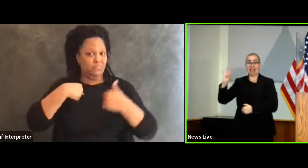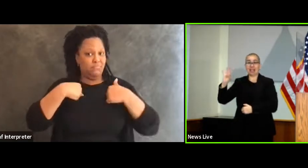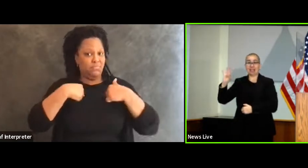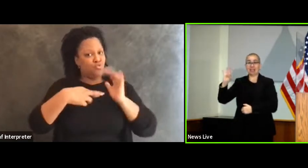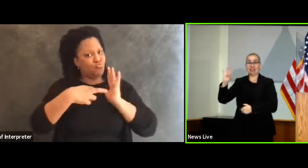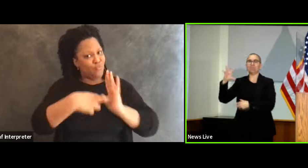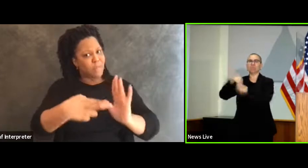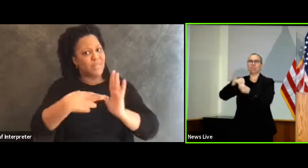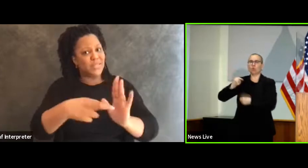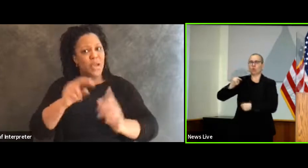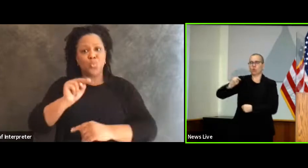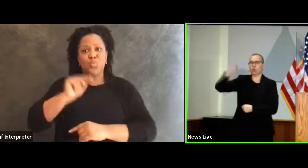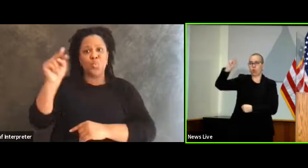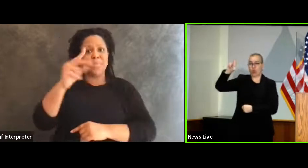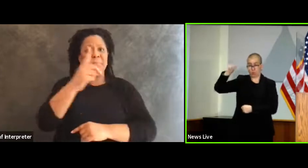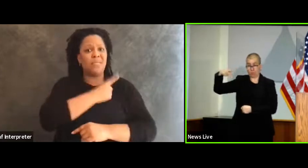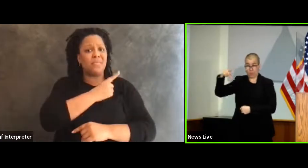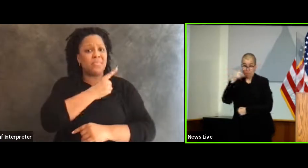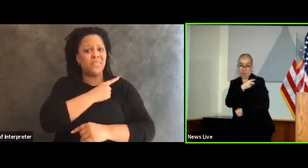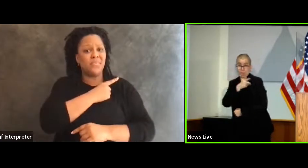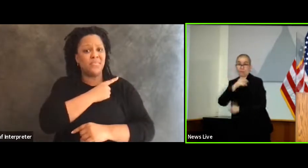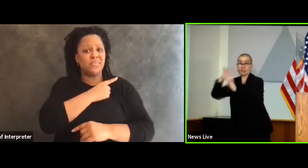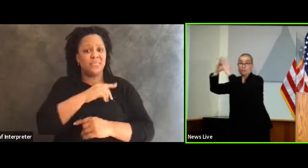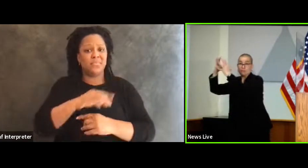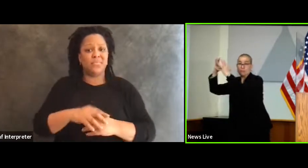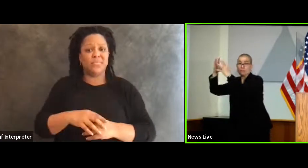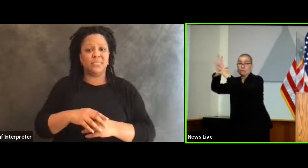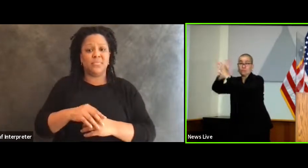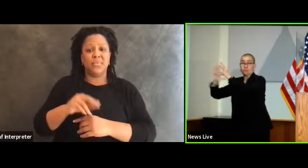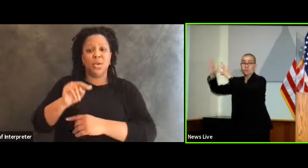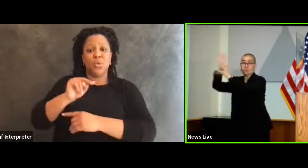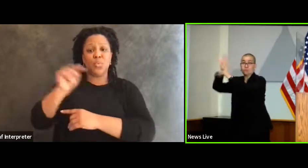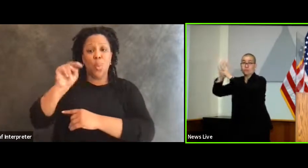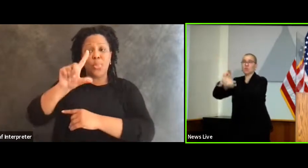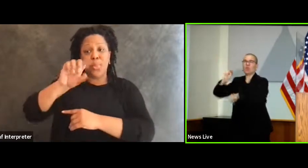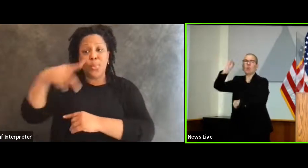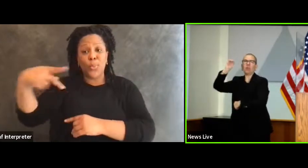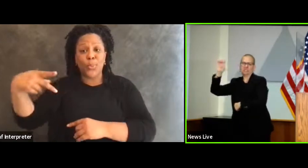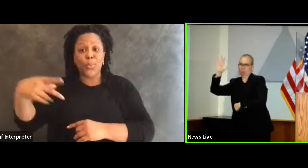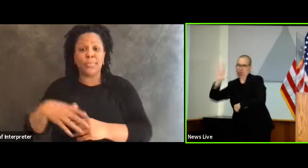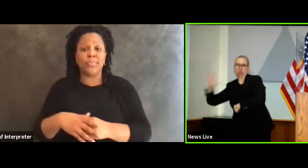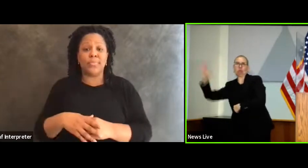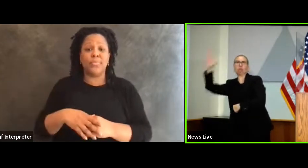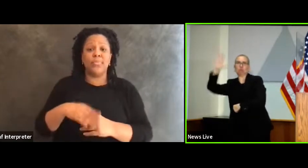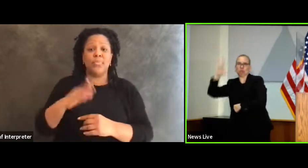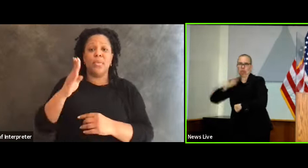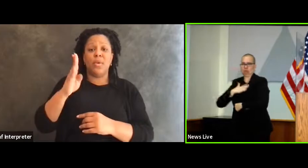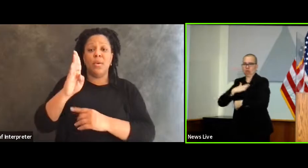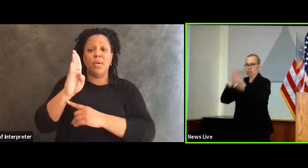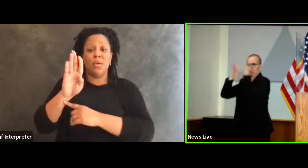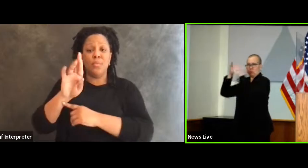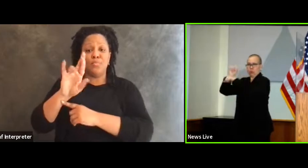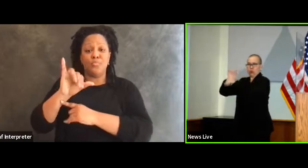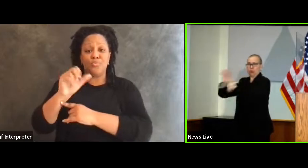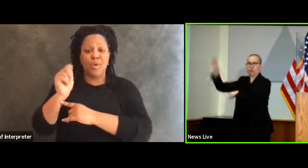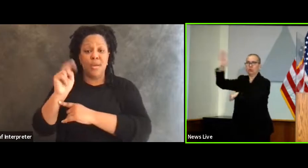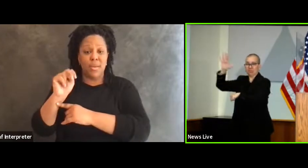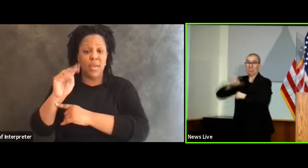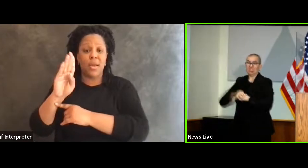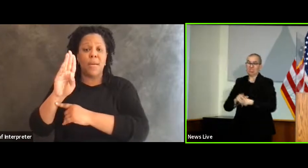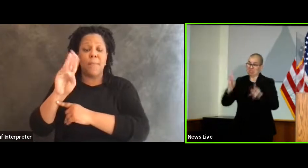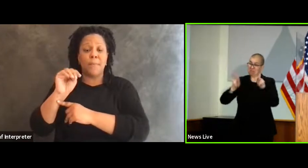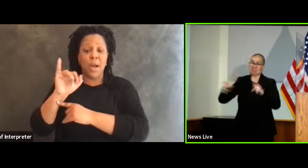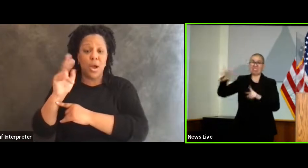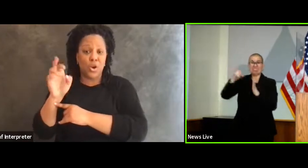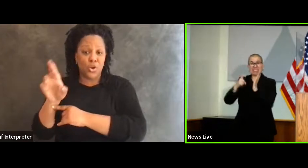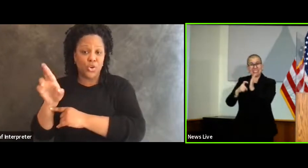downtown, and Elliott Park, but the people of Minnesota are demanding police reform, and that is our responsibility to hear